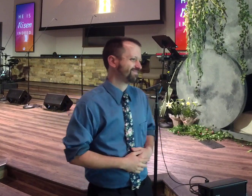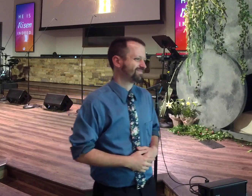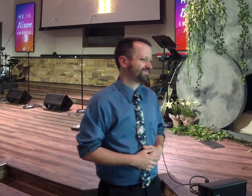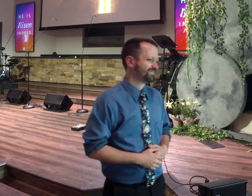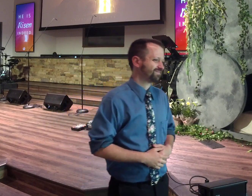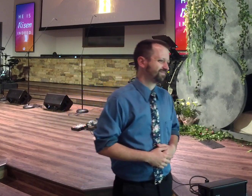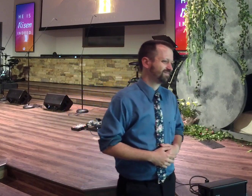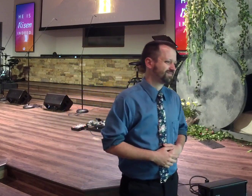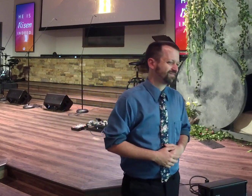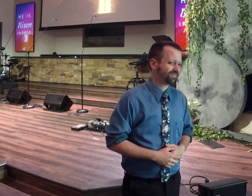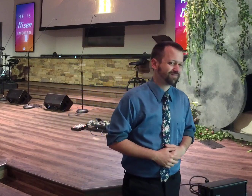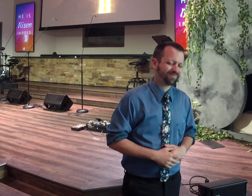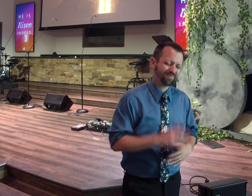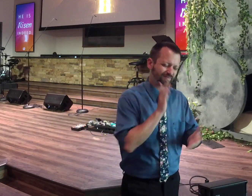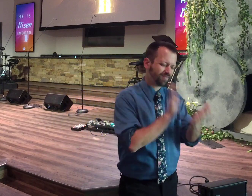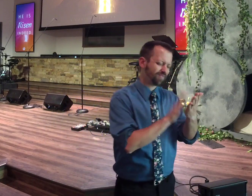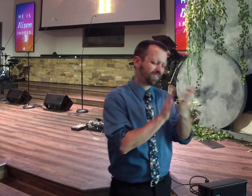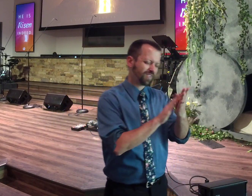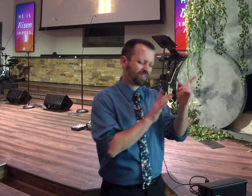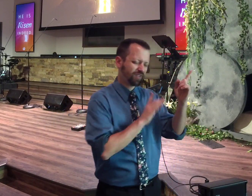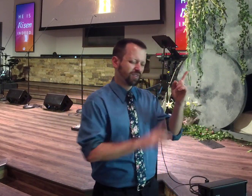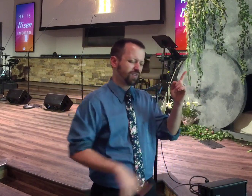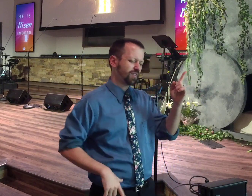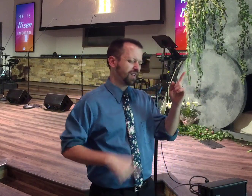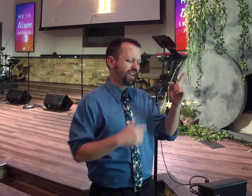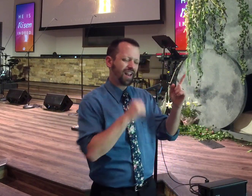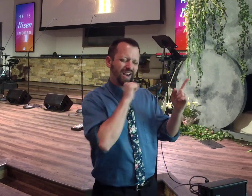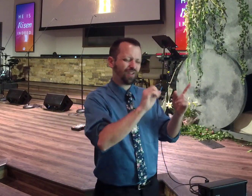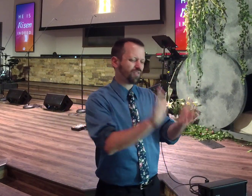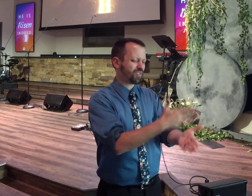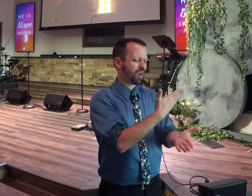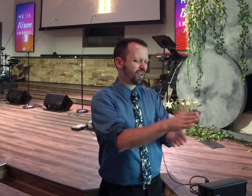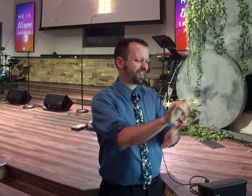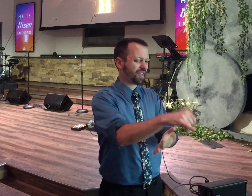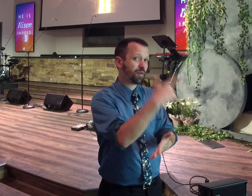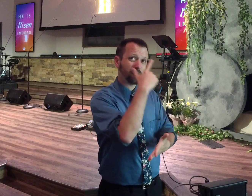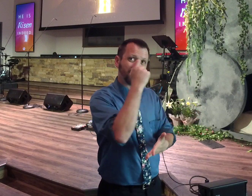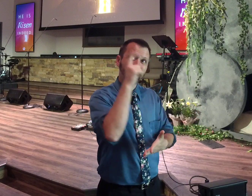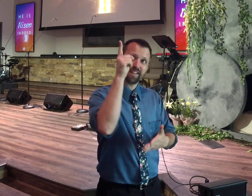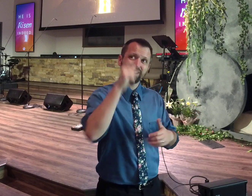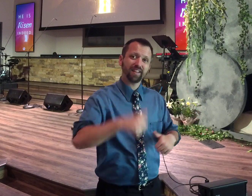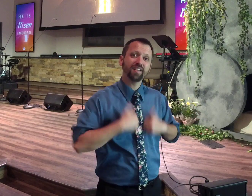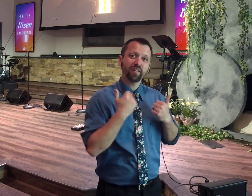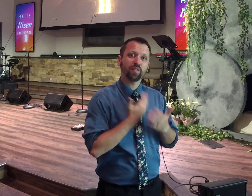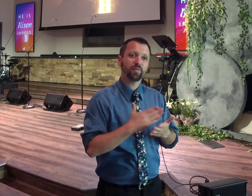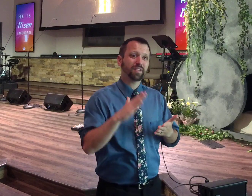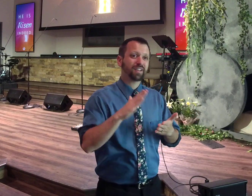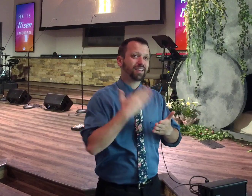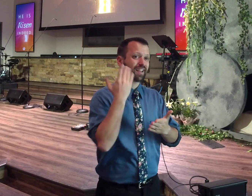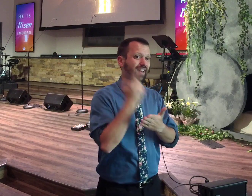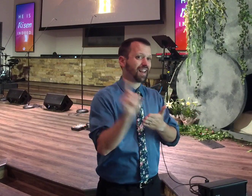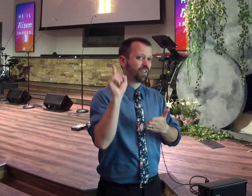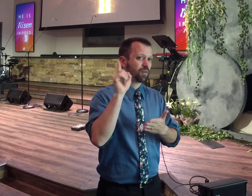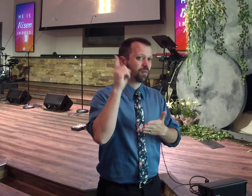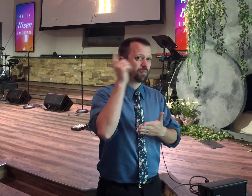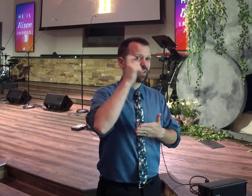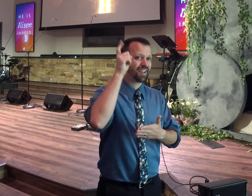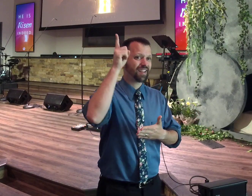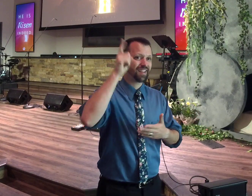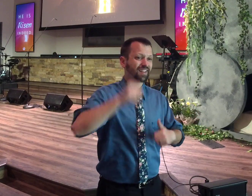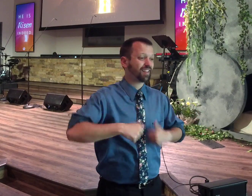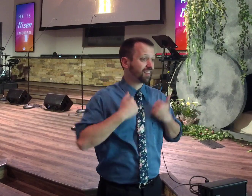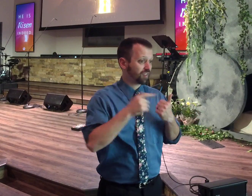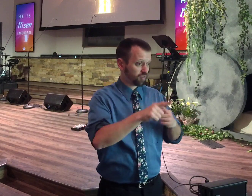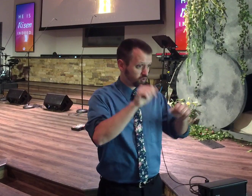know, praise the Lord for that. I love songs like that, because he lives. We sang that last week. Because he lives, you